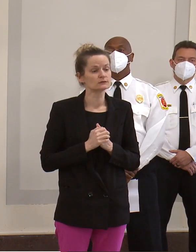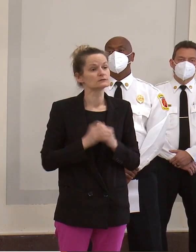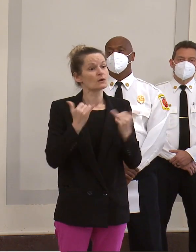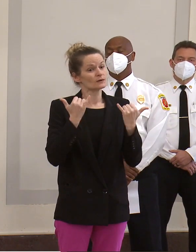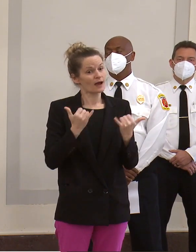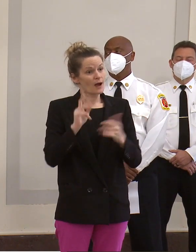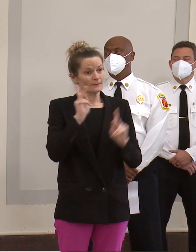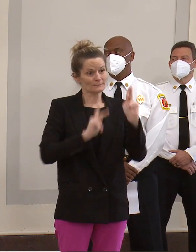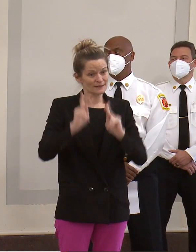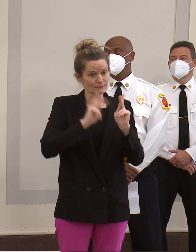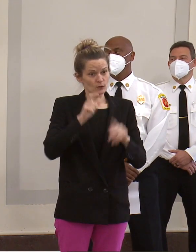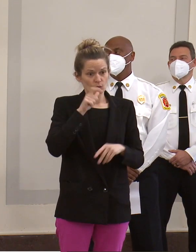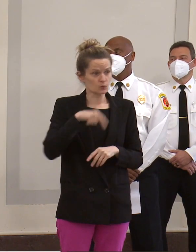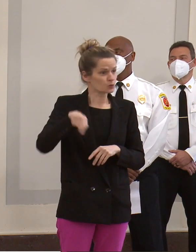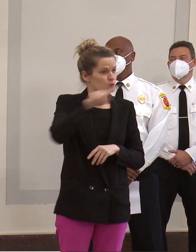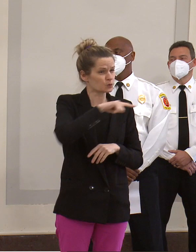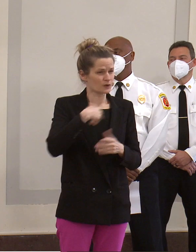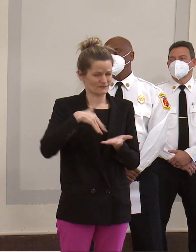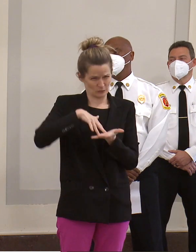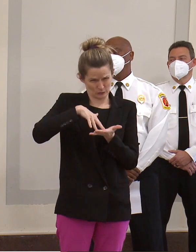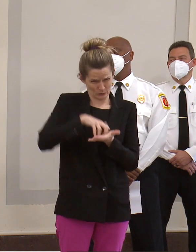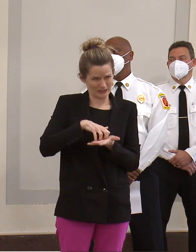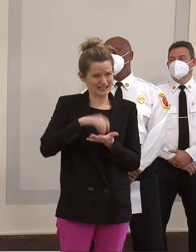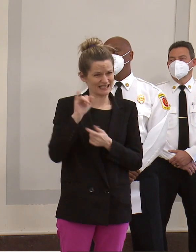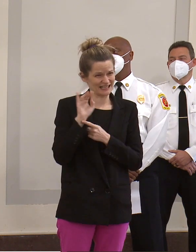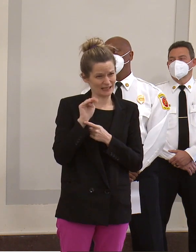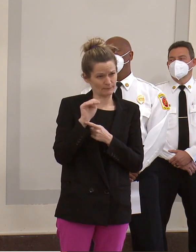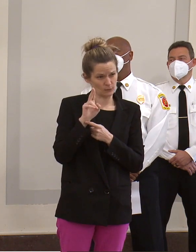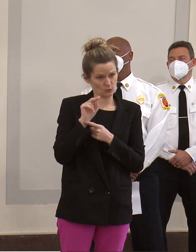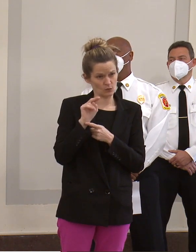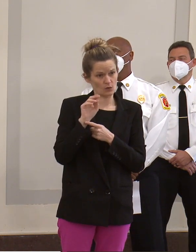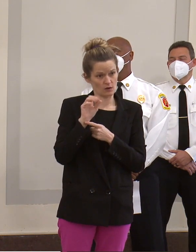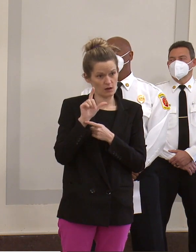to call our call center at